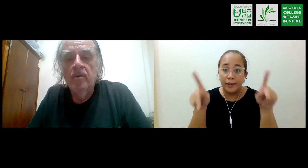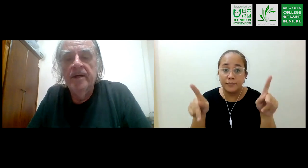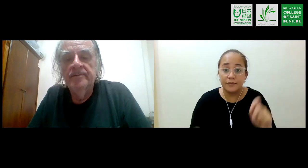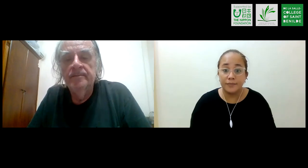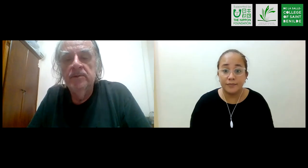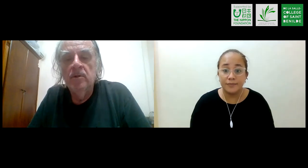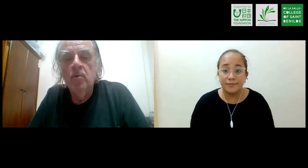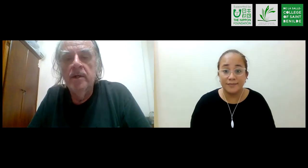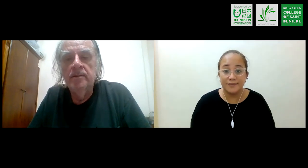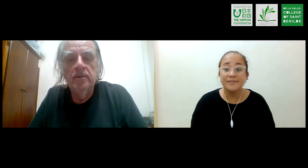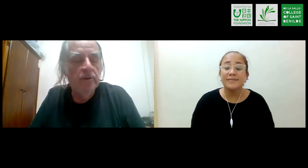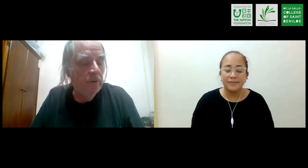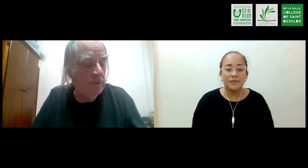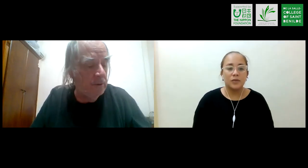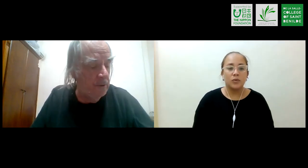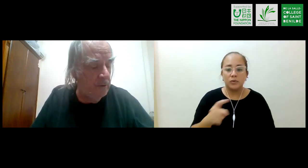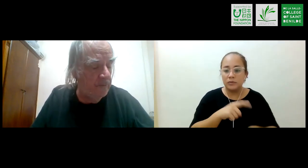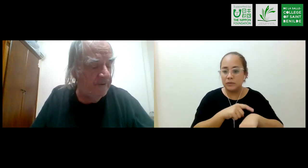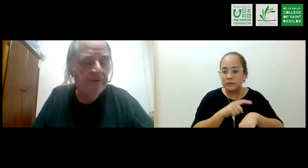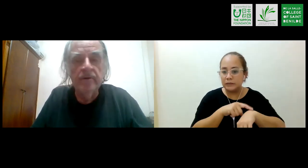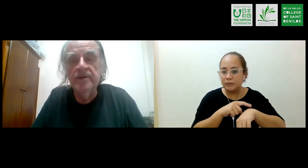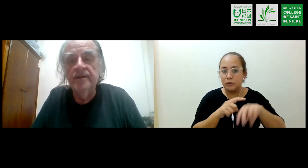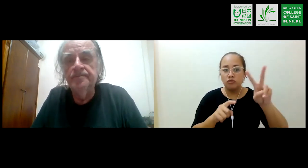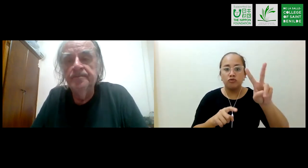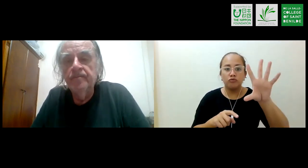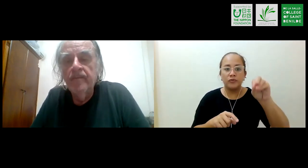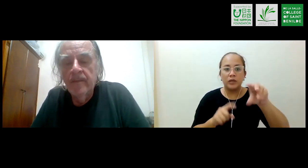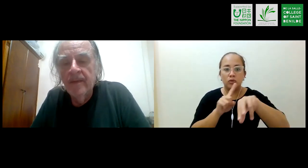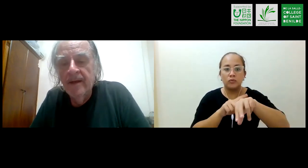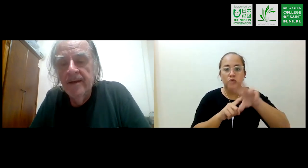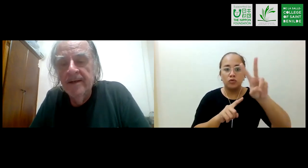Okay? So 1, 2, 2:50 your time.